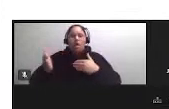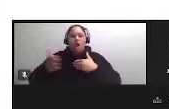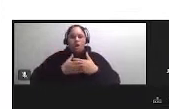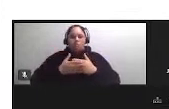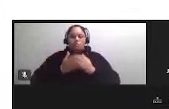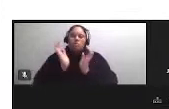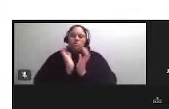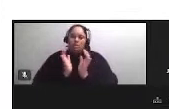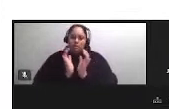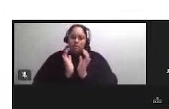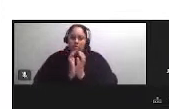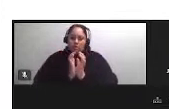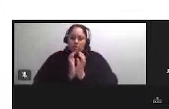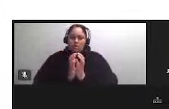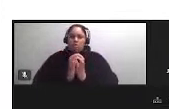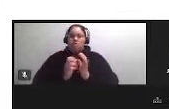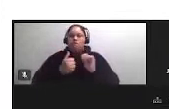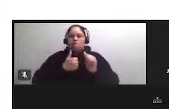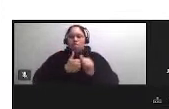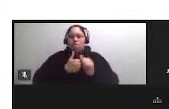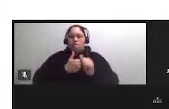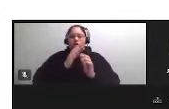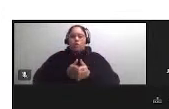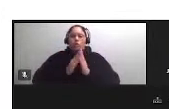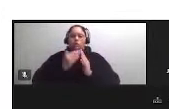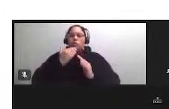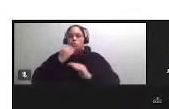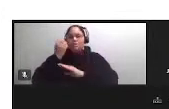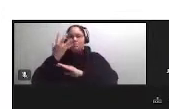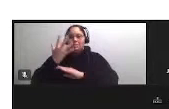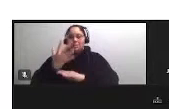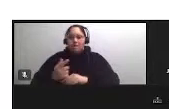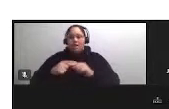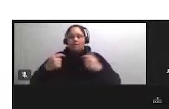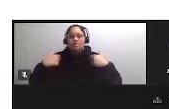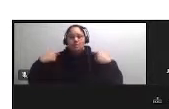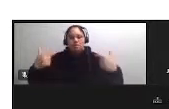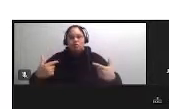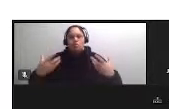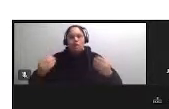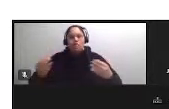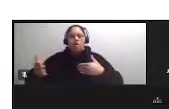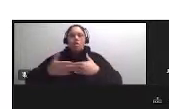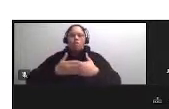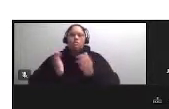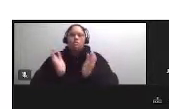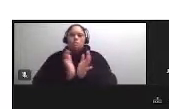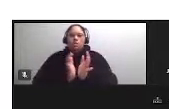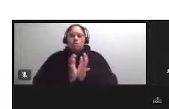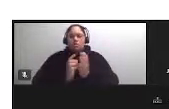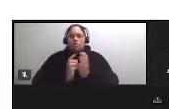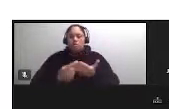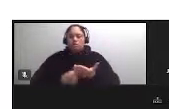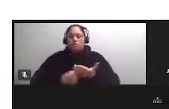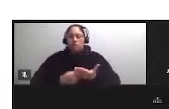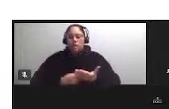meeting, as per the request of the speaker and the secretary, to have the closed meeting to discuss on the